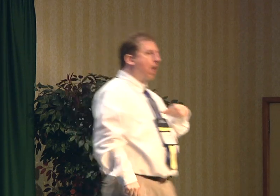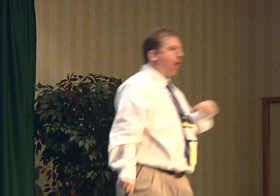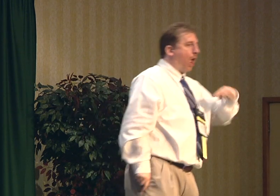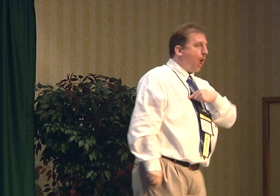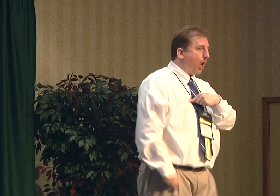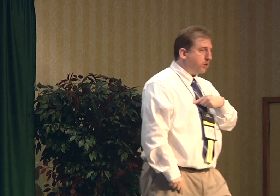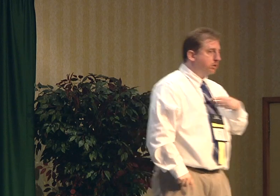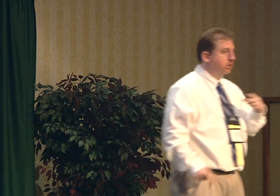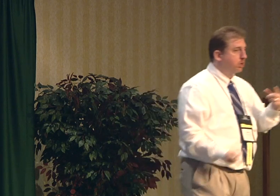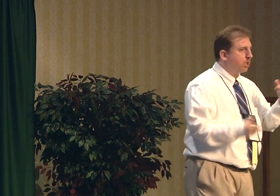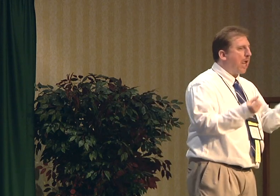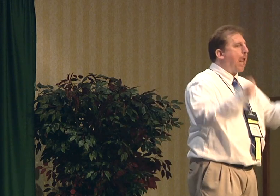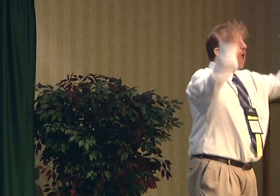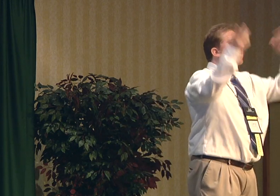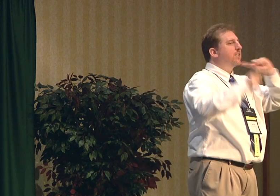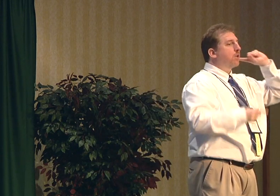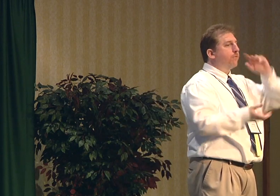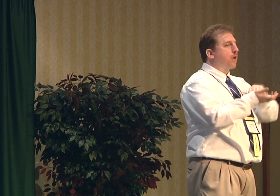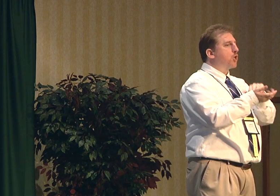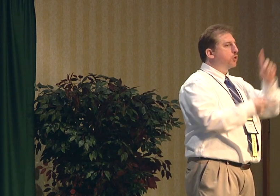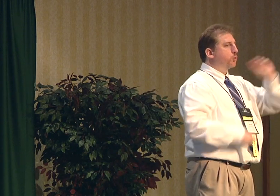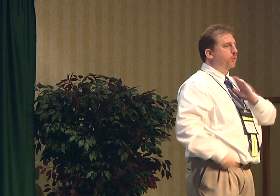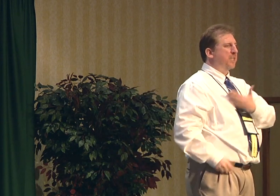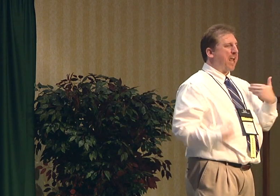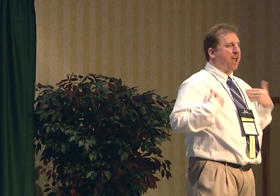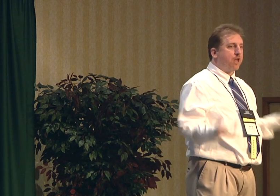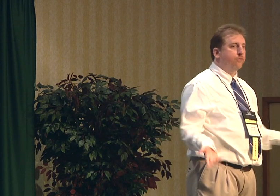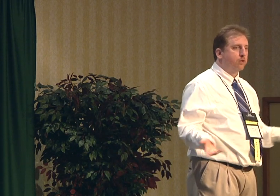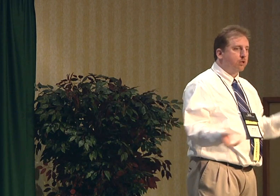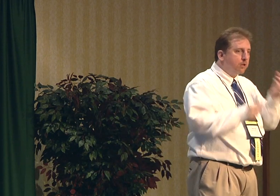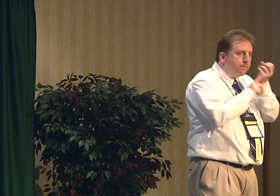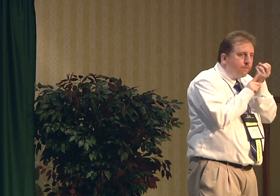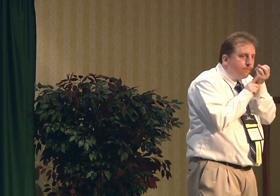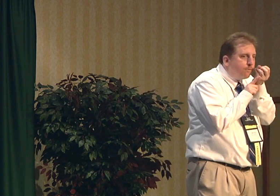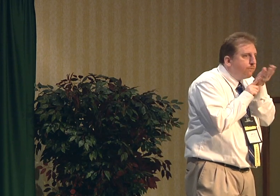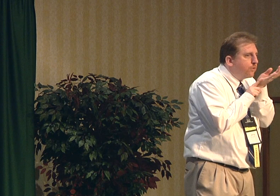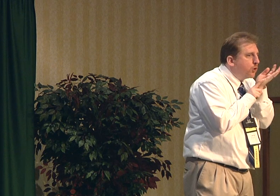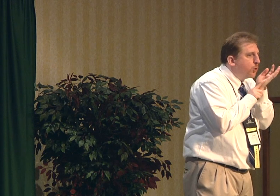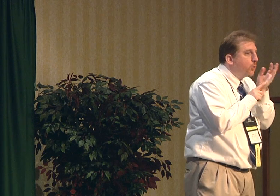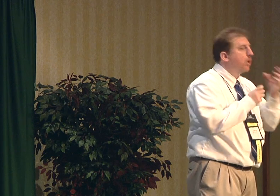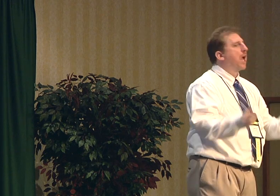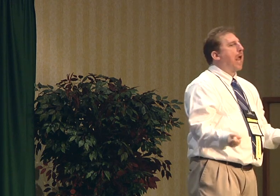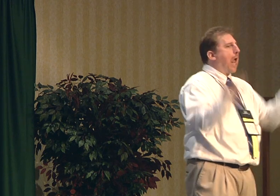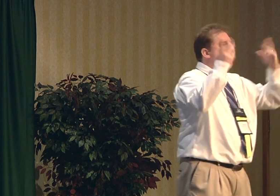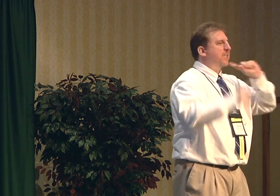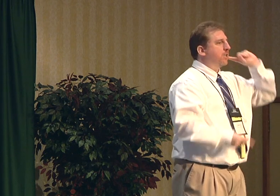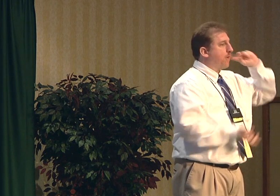those from those language groups are also doctors and nurses, but how many deaf doctors do we have? We have very, very few.